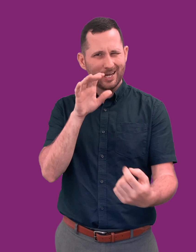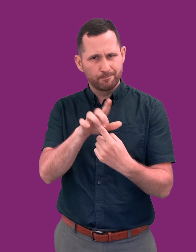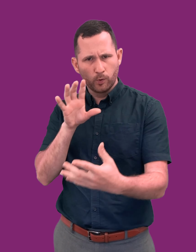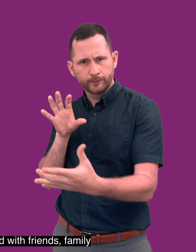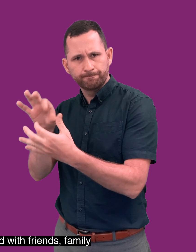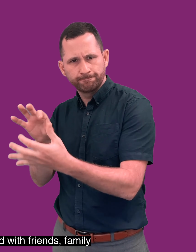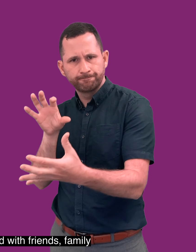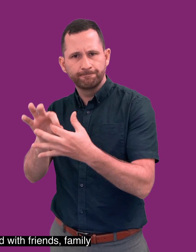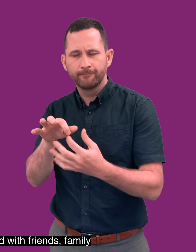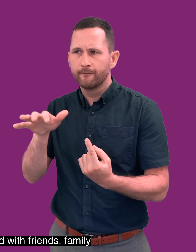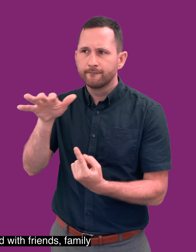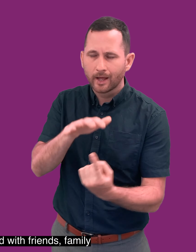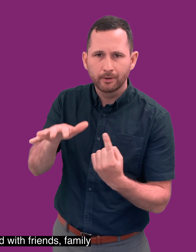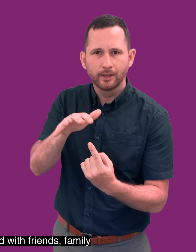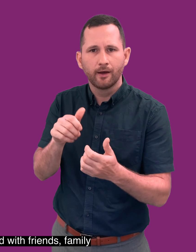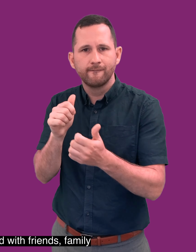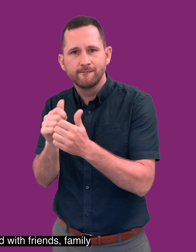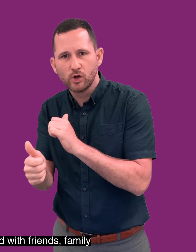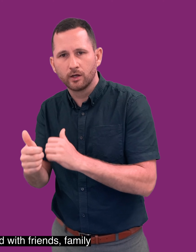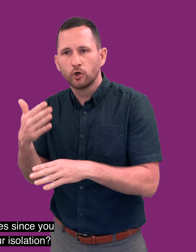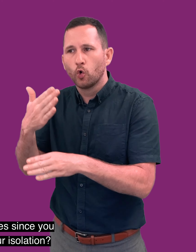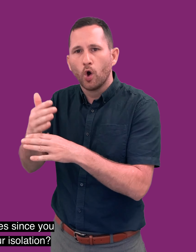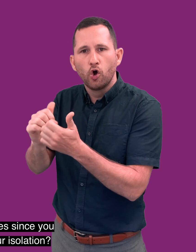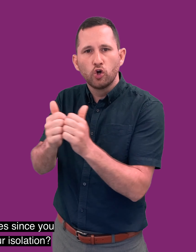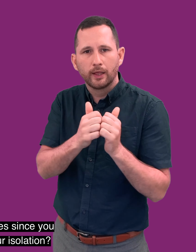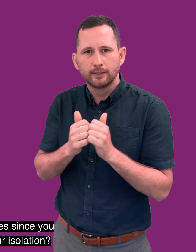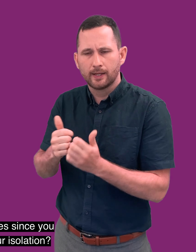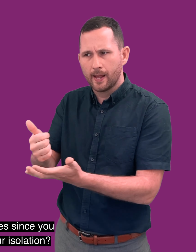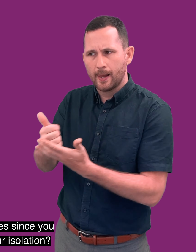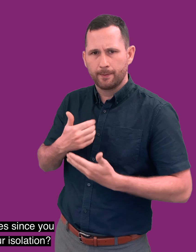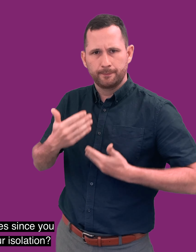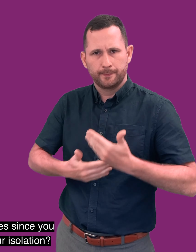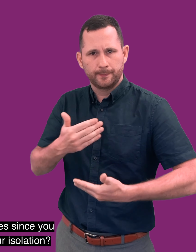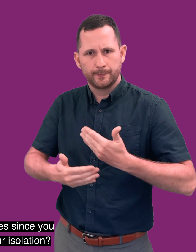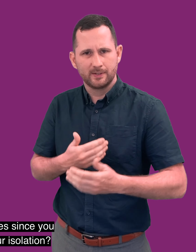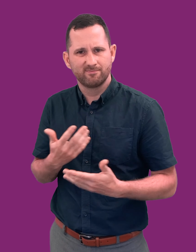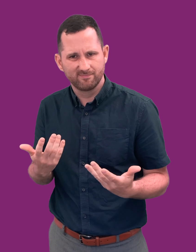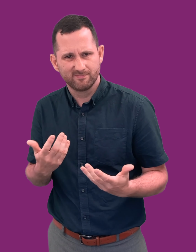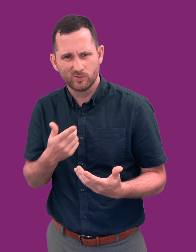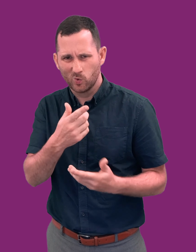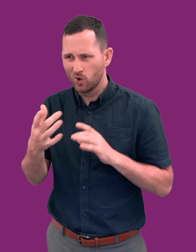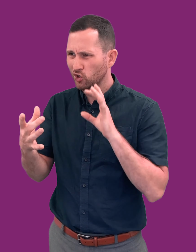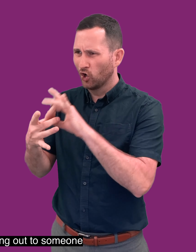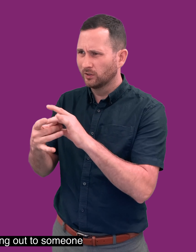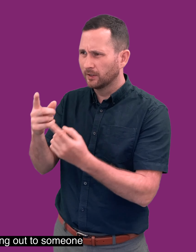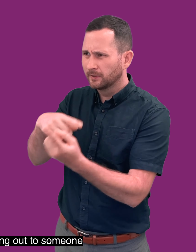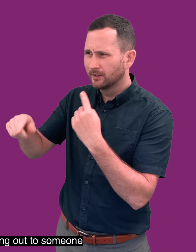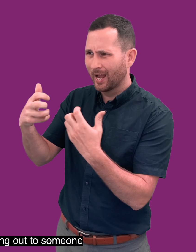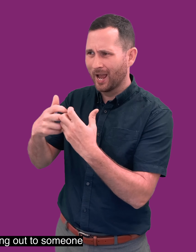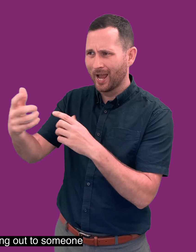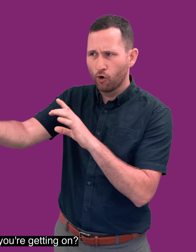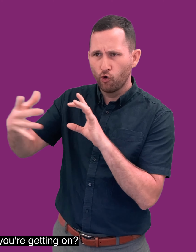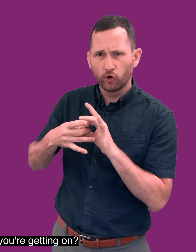Have you connected with friends, family, or colleagues since you've started your isolation? How about reaching out to someone